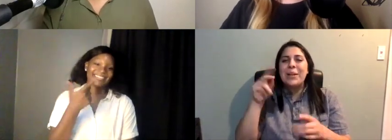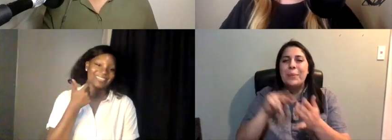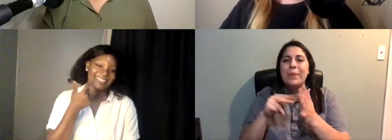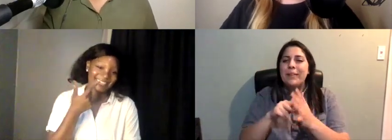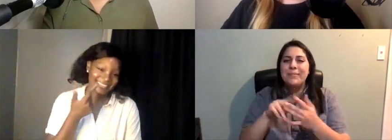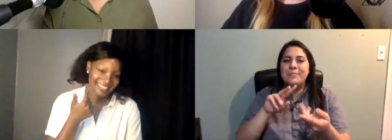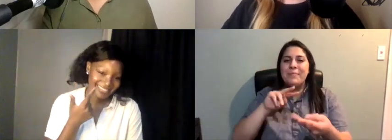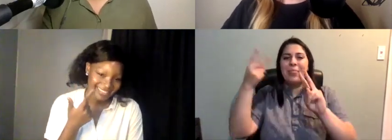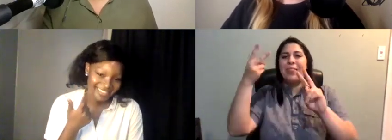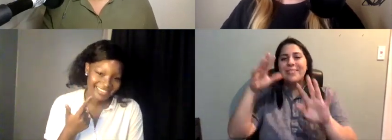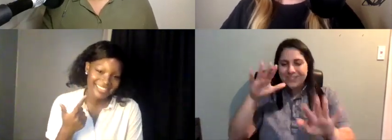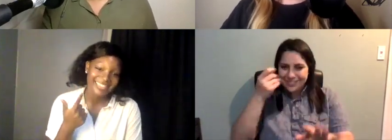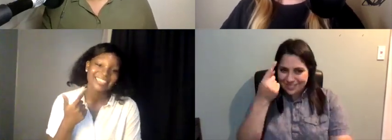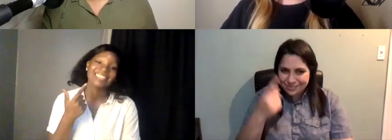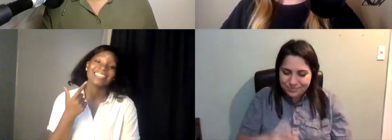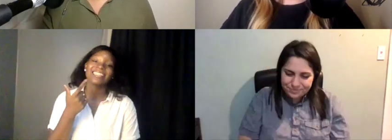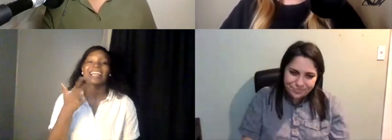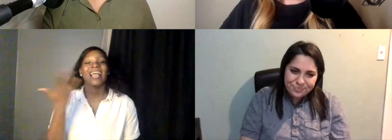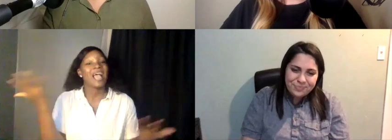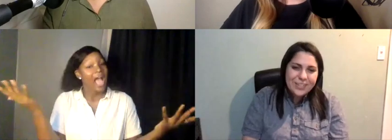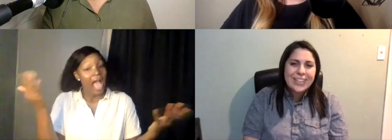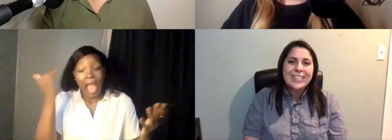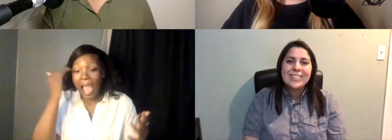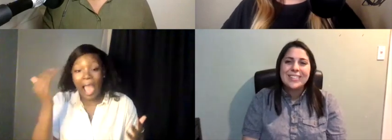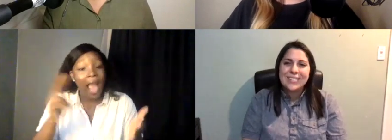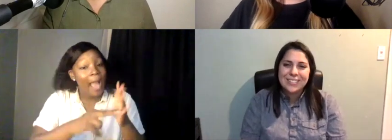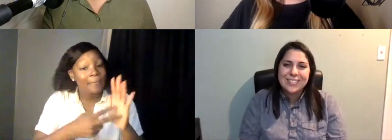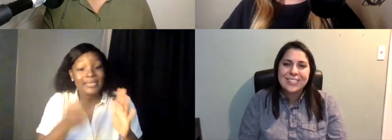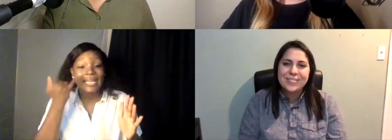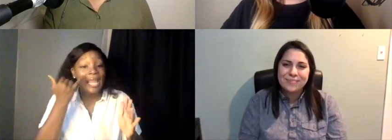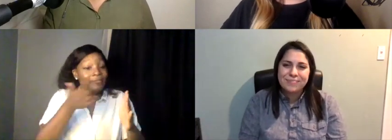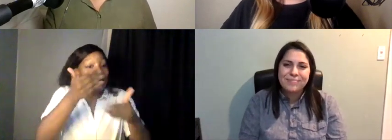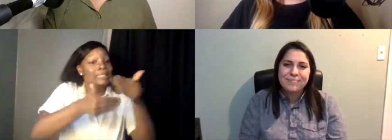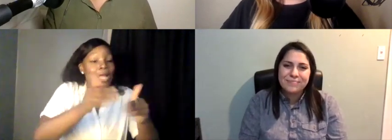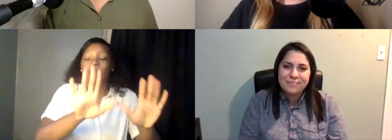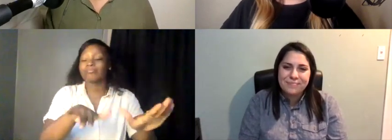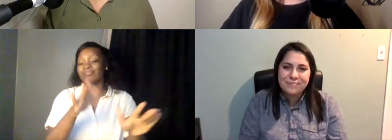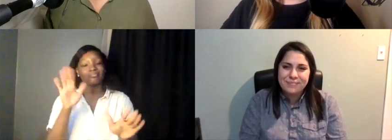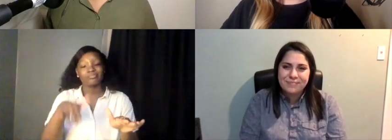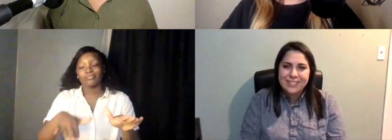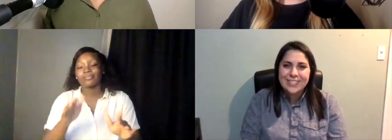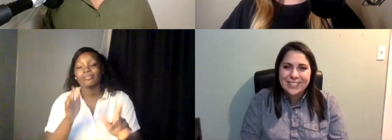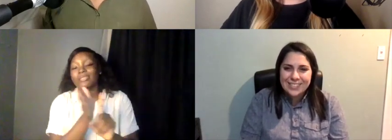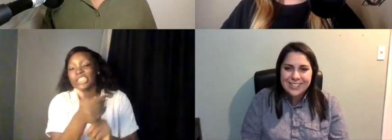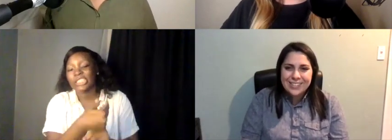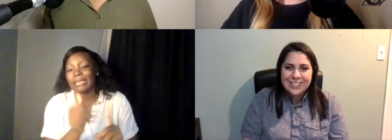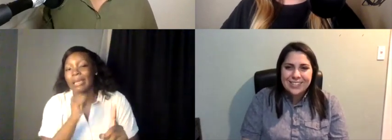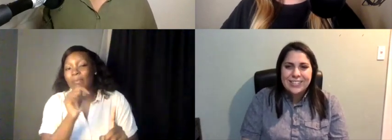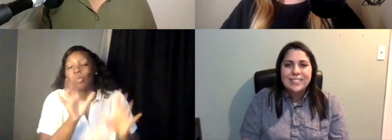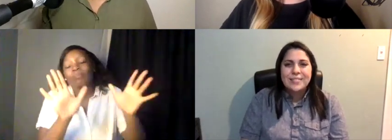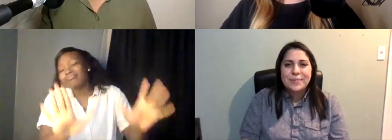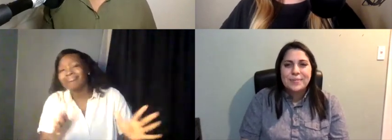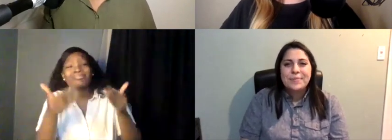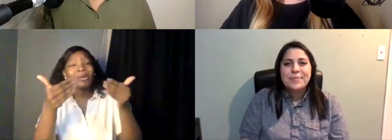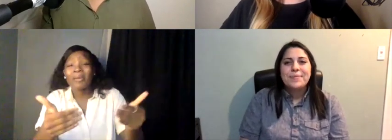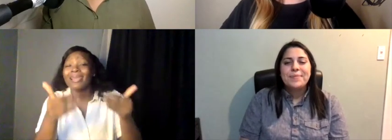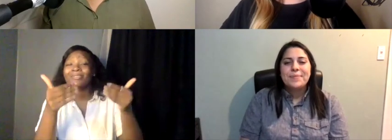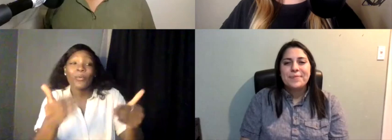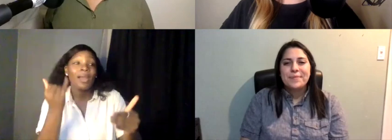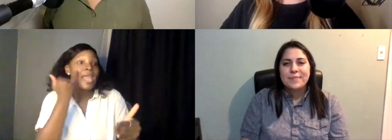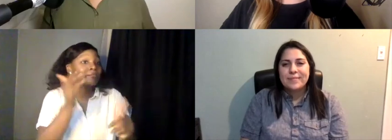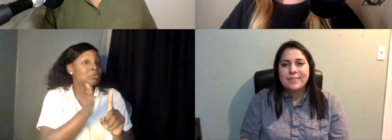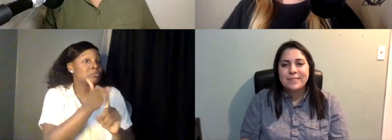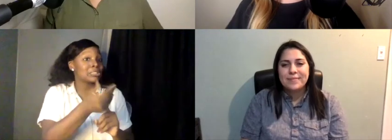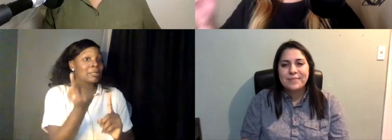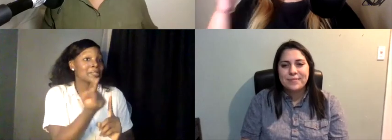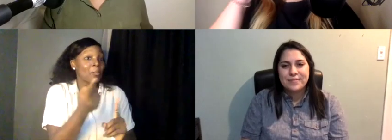I mean, hey, if that's what gets you through, no, I'm just kidding. I do not condone cheating. Actually, I don't care. Do whatever you want. If you're gonna cheat on somebody, that's your own business.